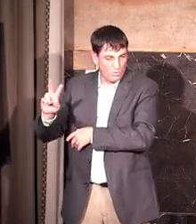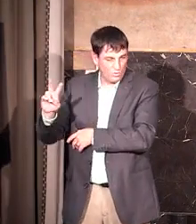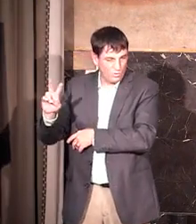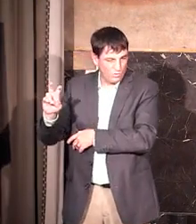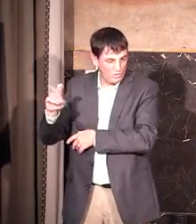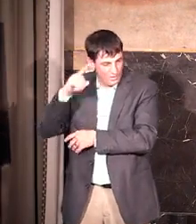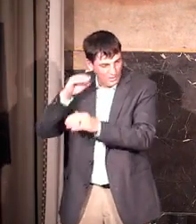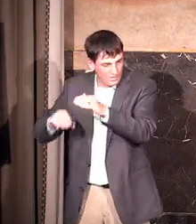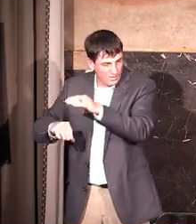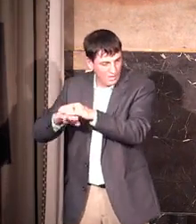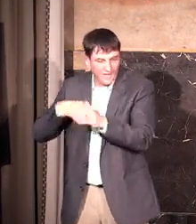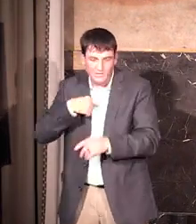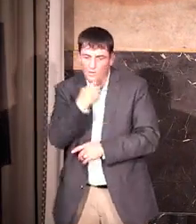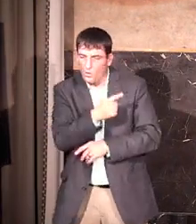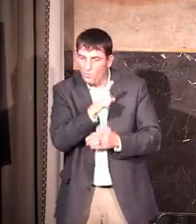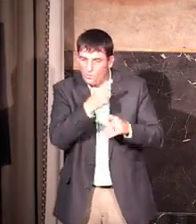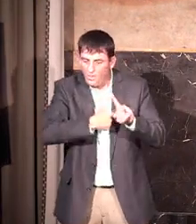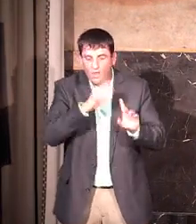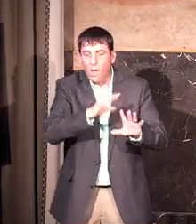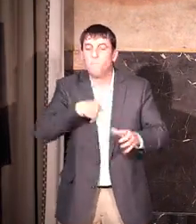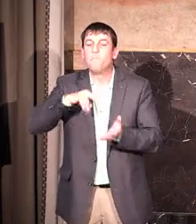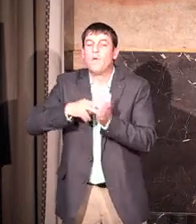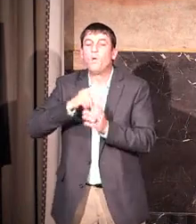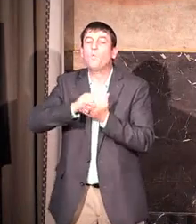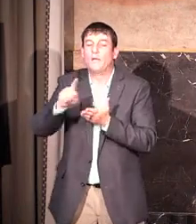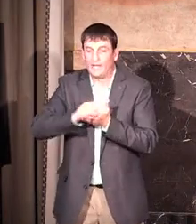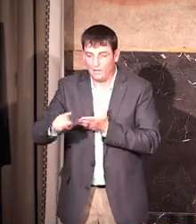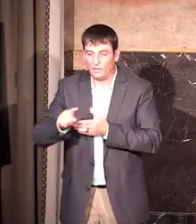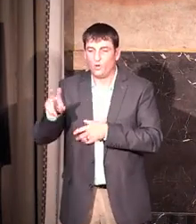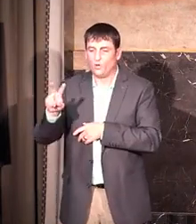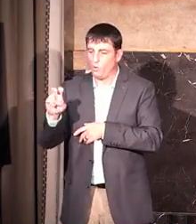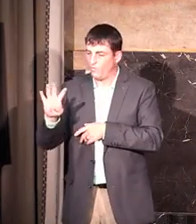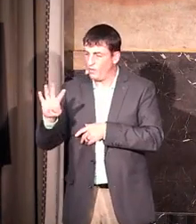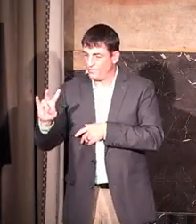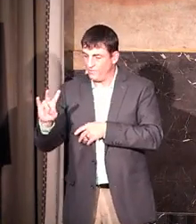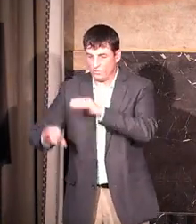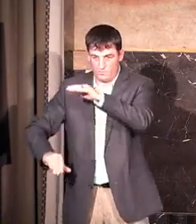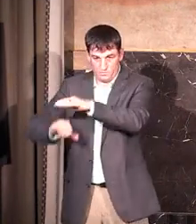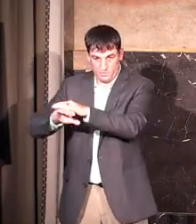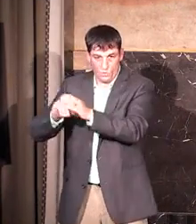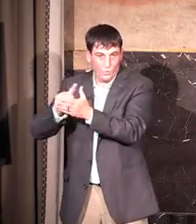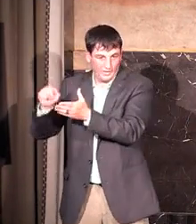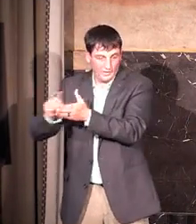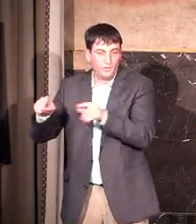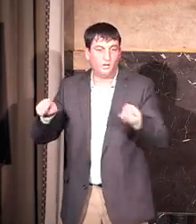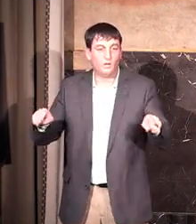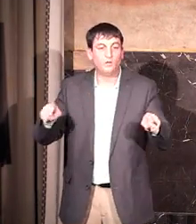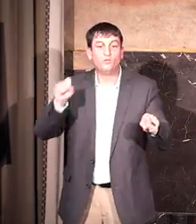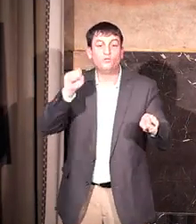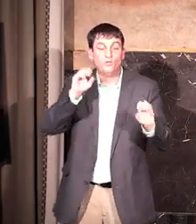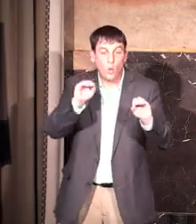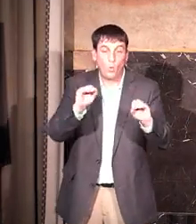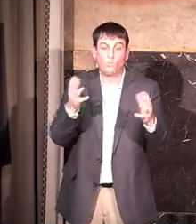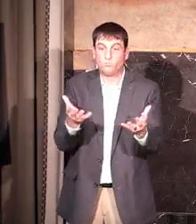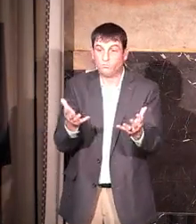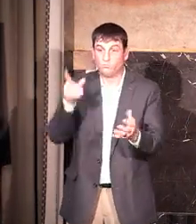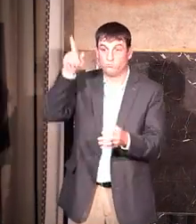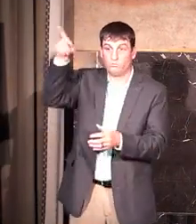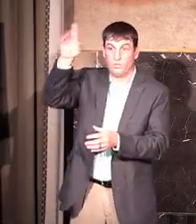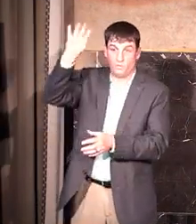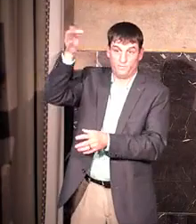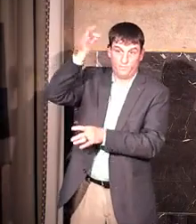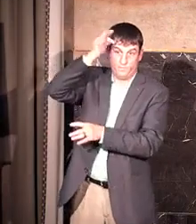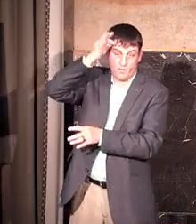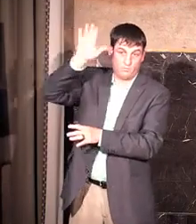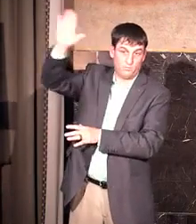said month, I meant a week, $247 a week. And so whatever the rules are that the federal government